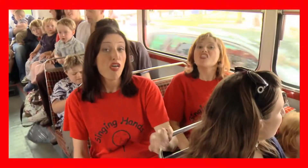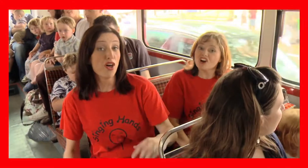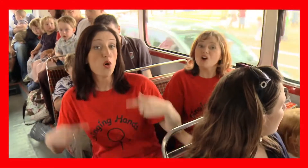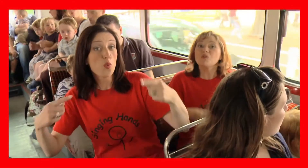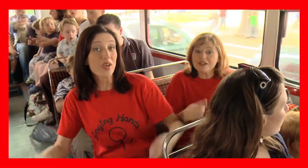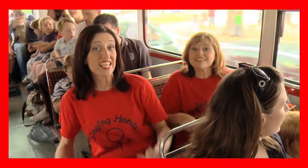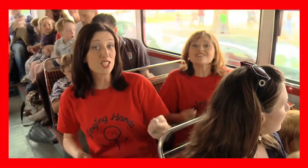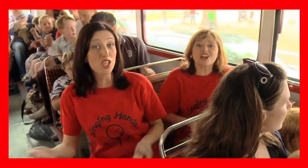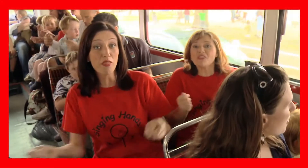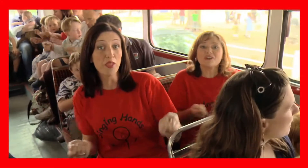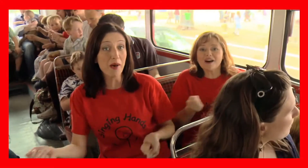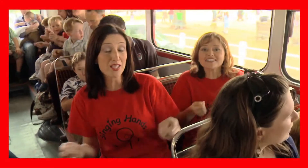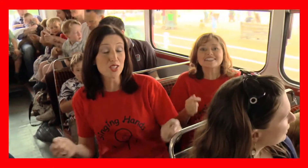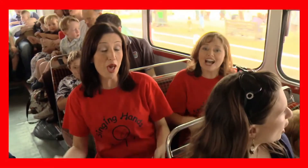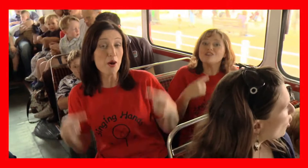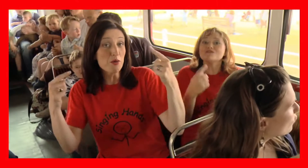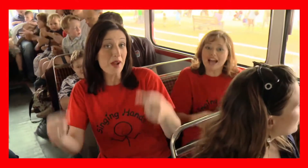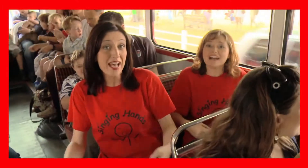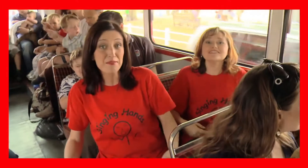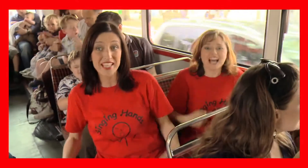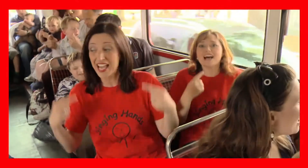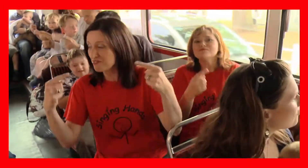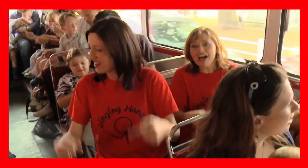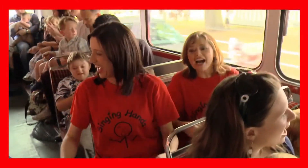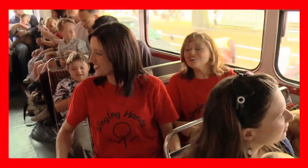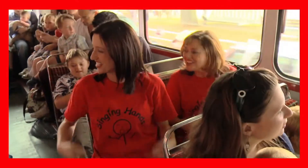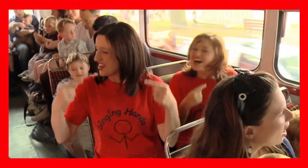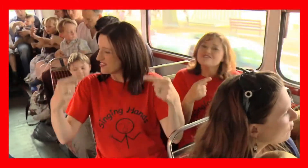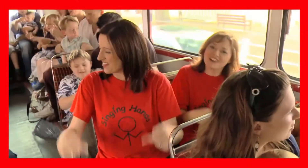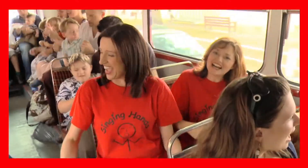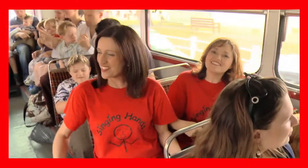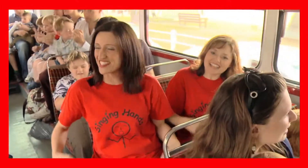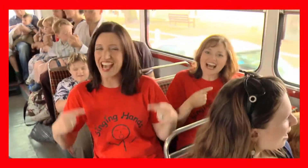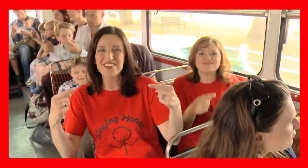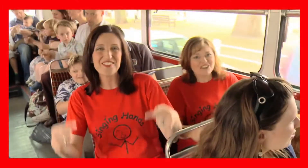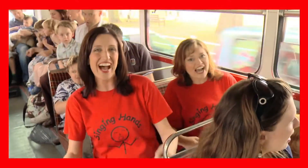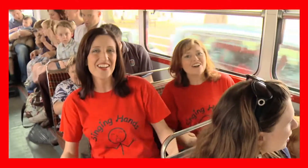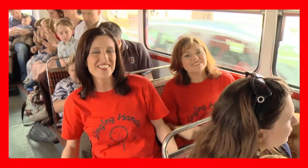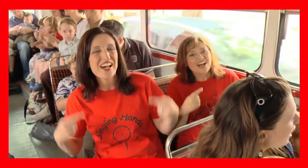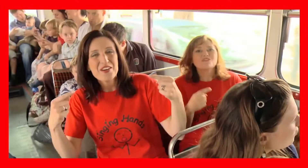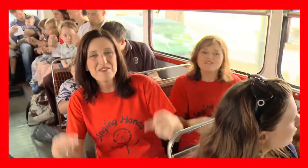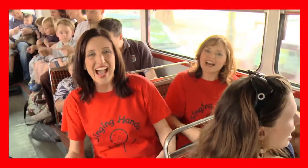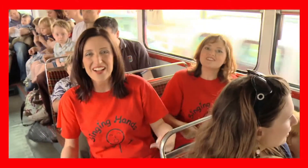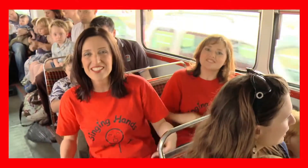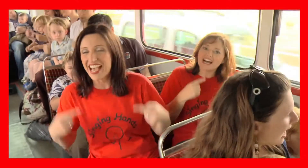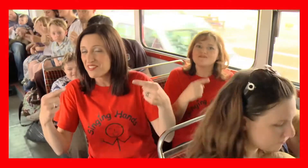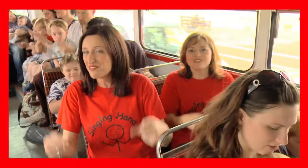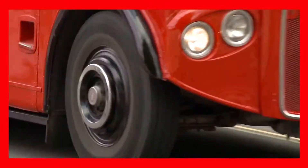The wheels on the bus go round and round, round and round, round and round.